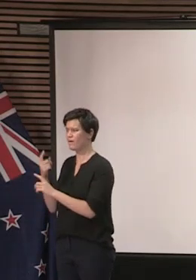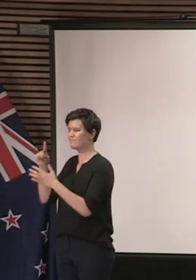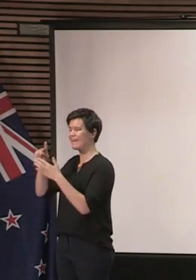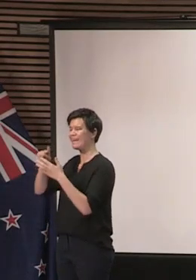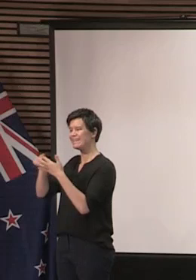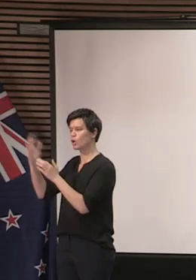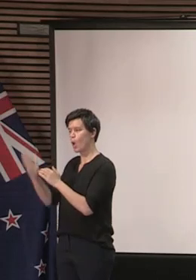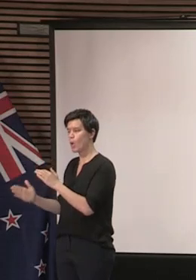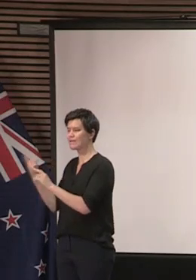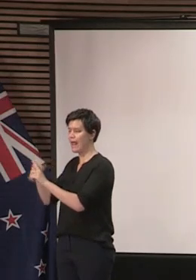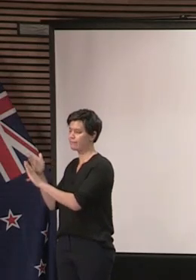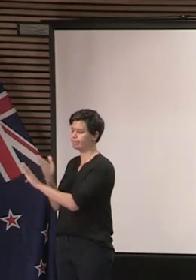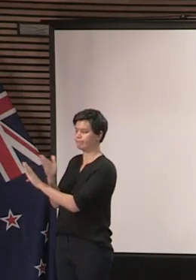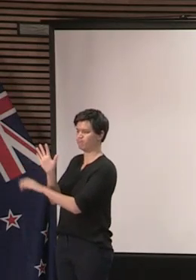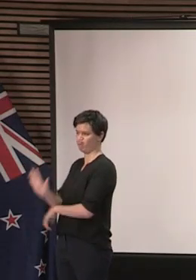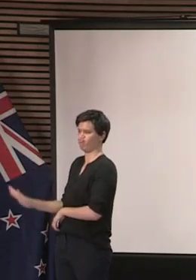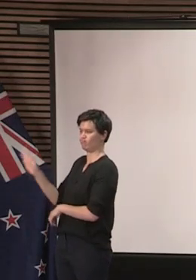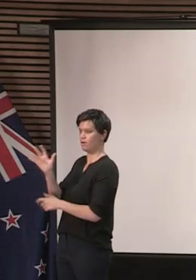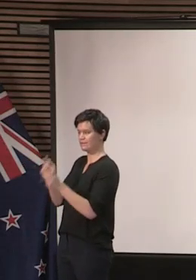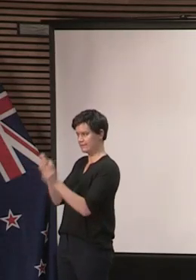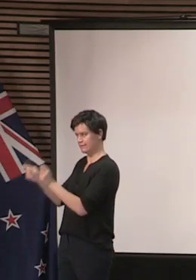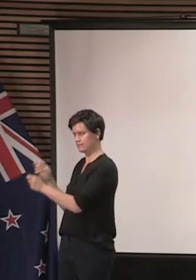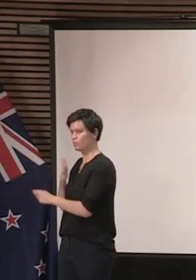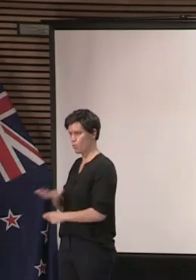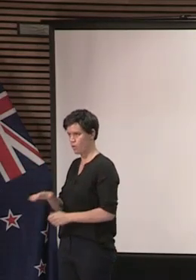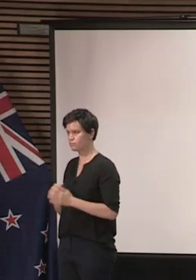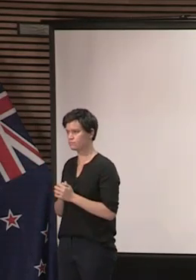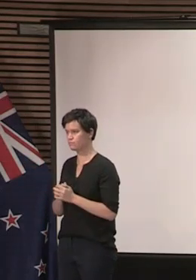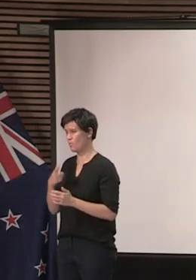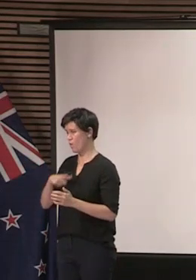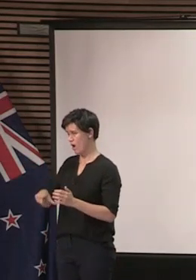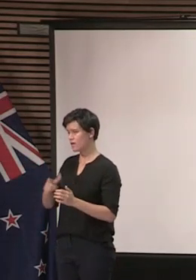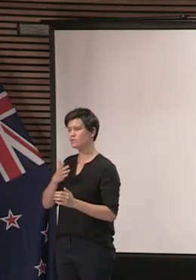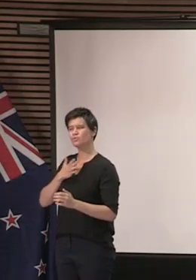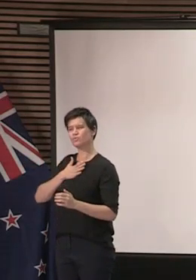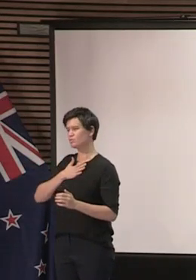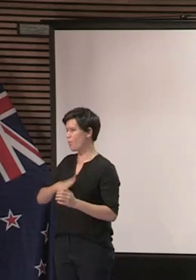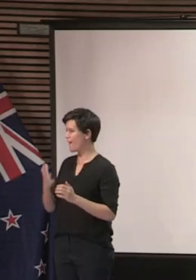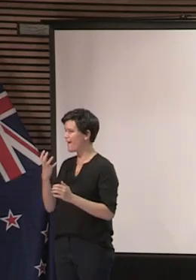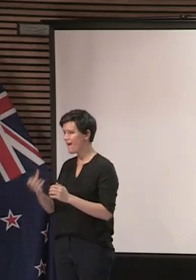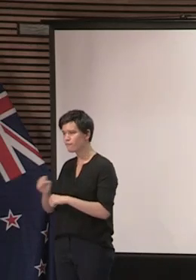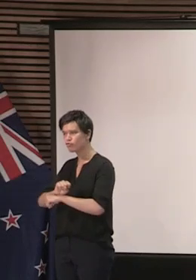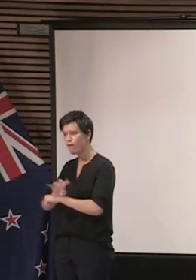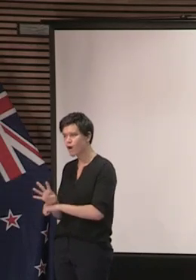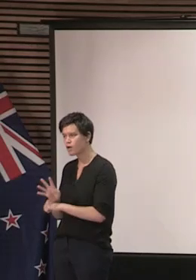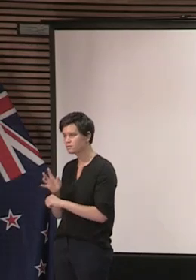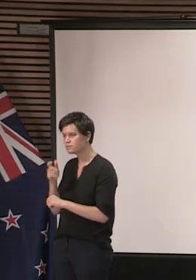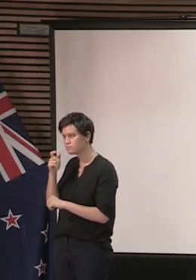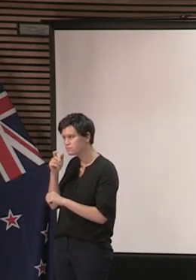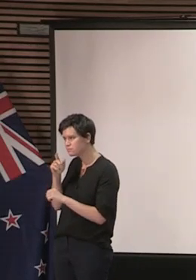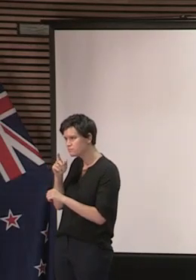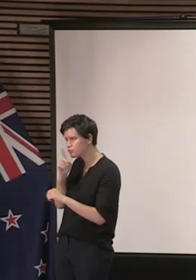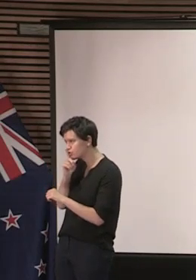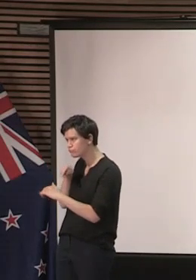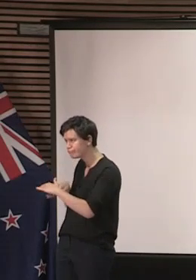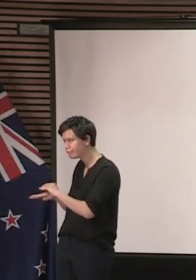just to help provide us with that assurance that we haven't got undetected COVID-19 in those key groups.